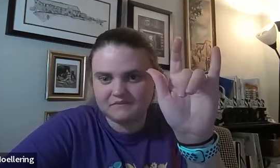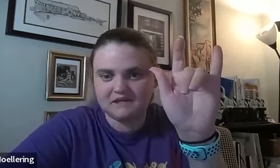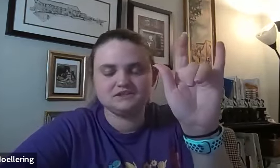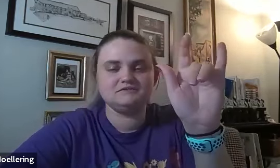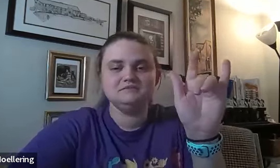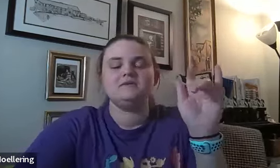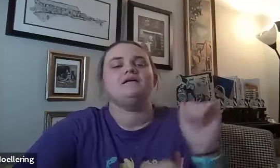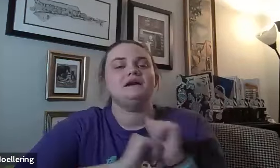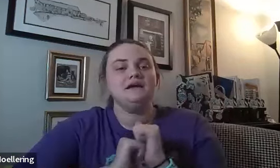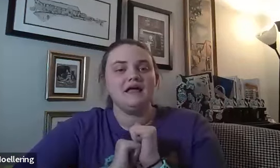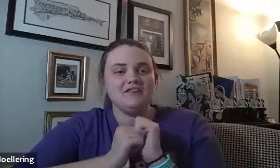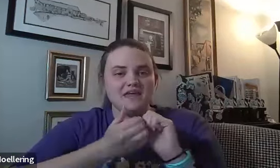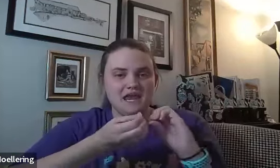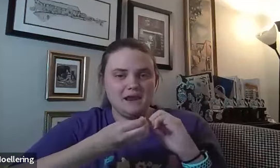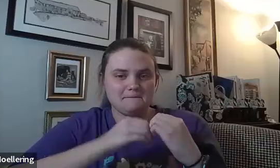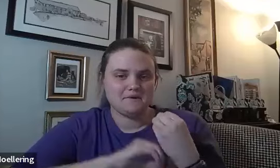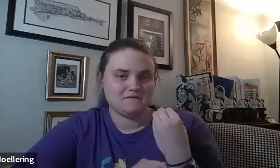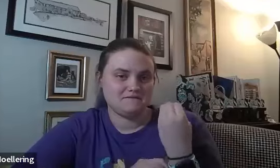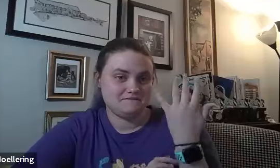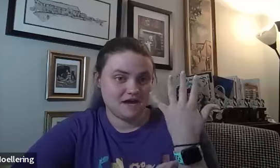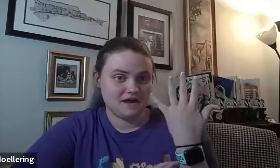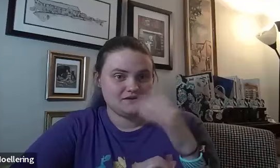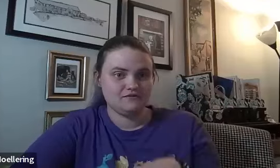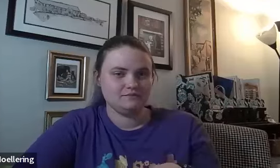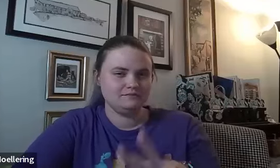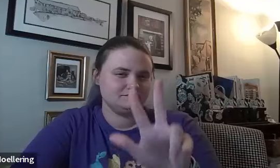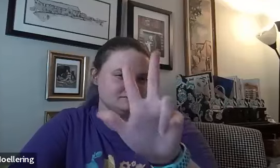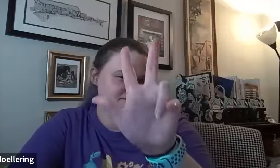Making sure. All right. And then number 5.